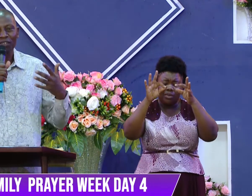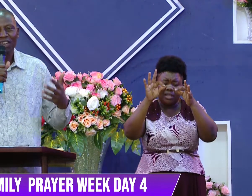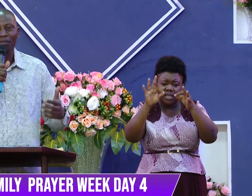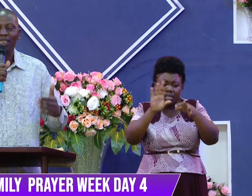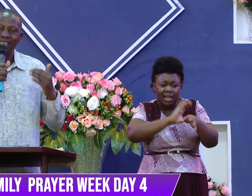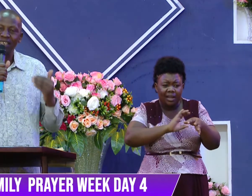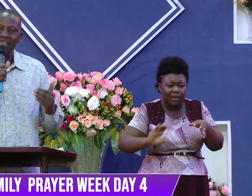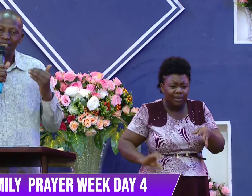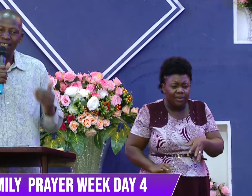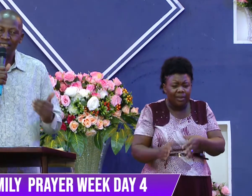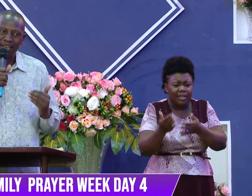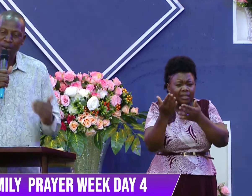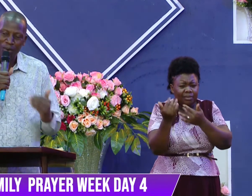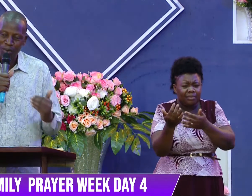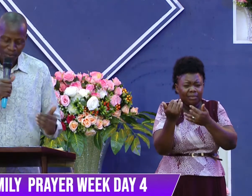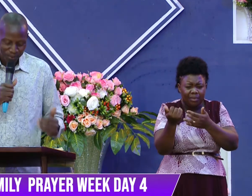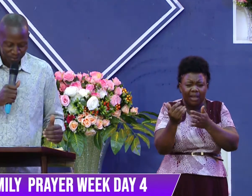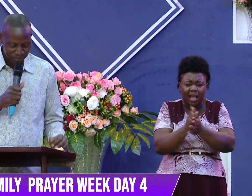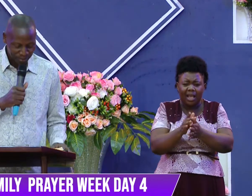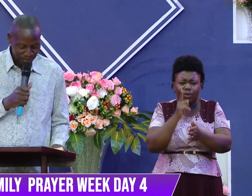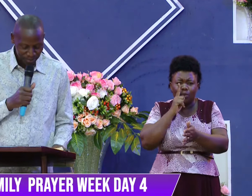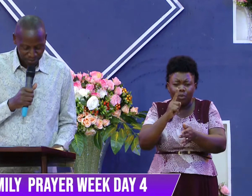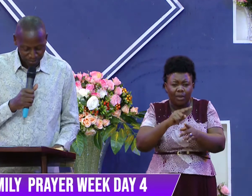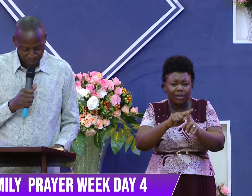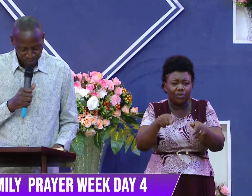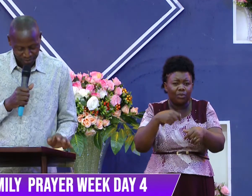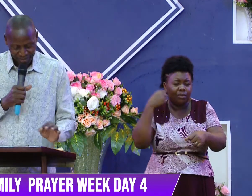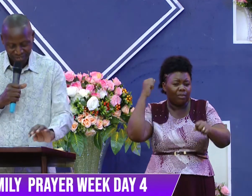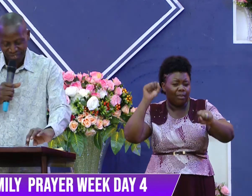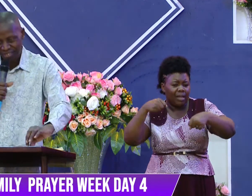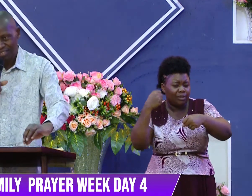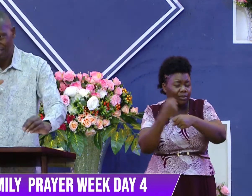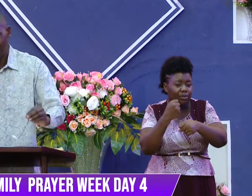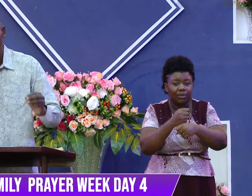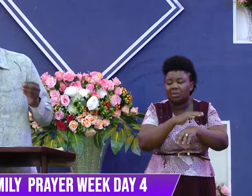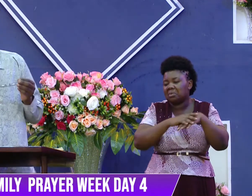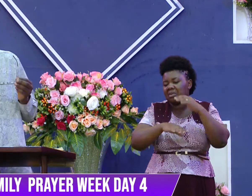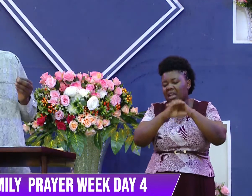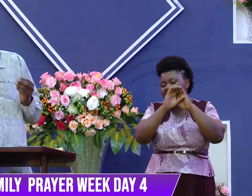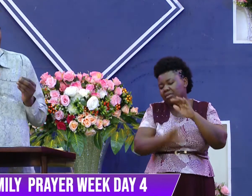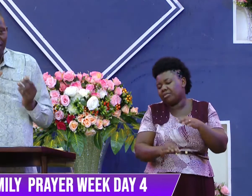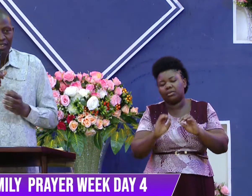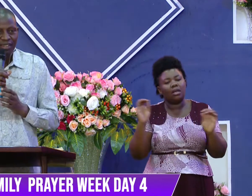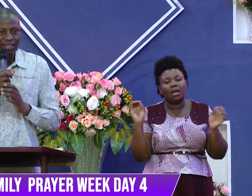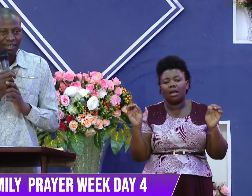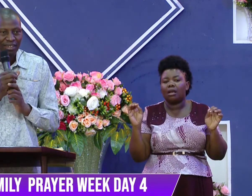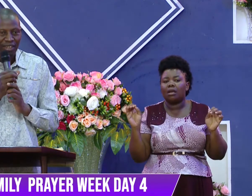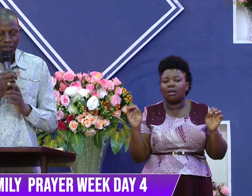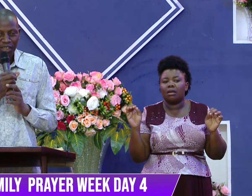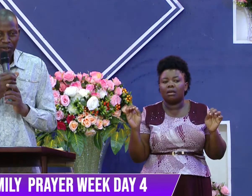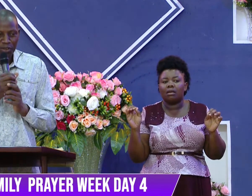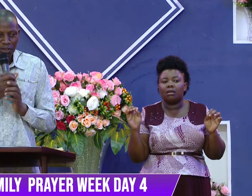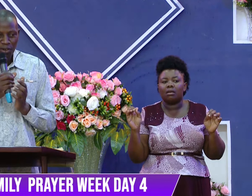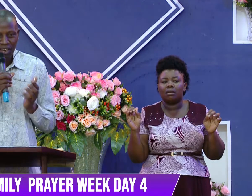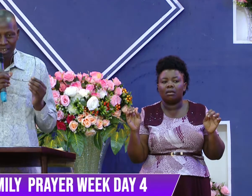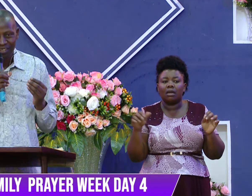oba byatu gamba tagenda kendezaako. And whatever Christ expects out of us, he will not reduce any.